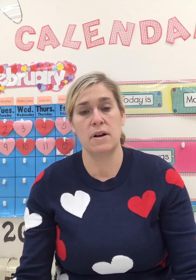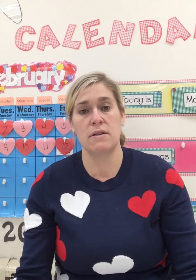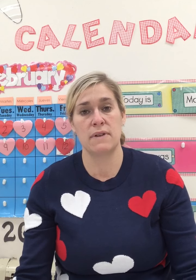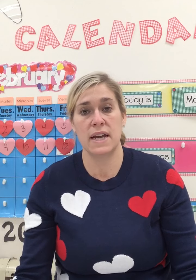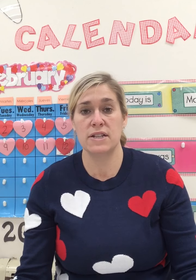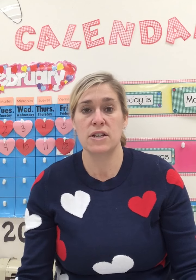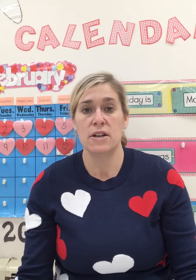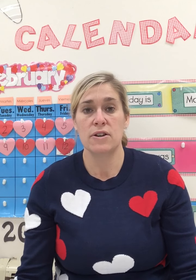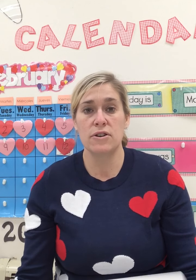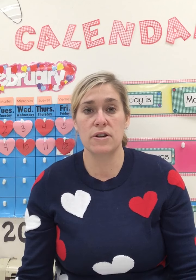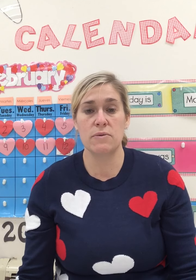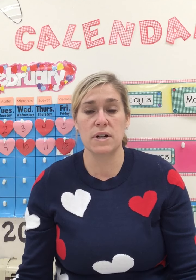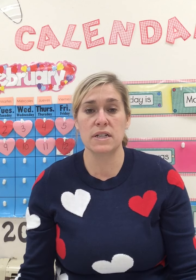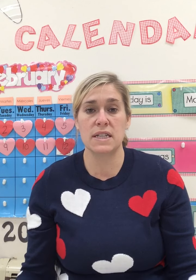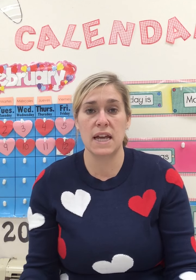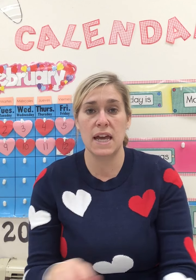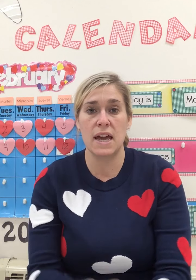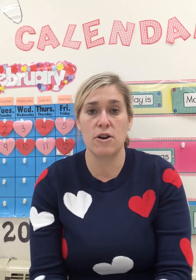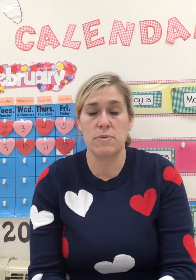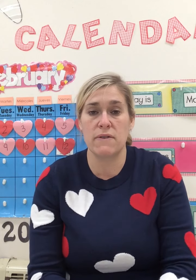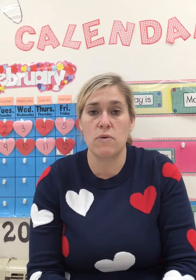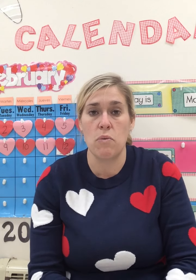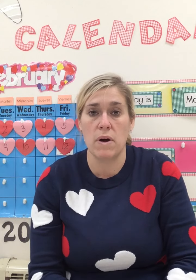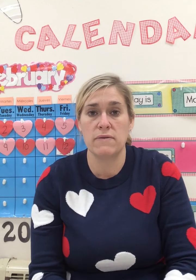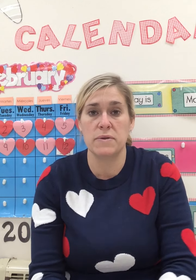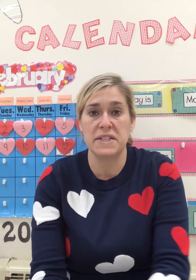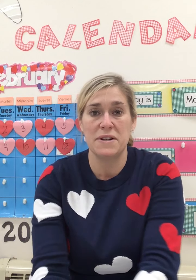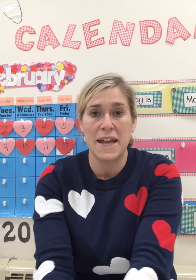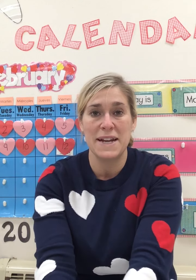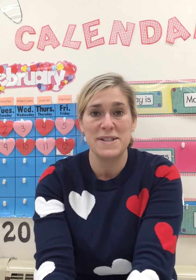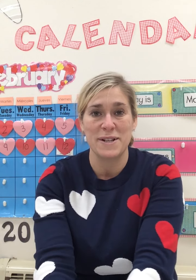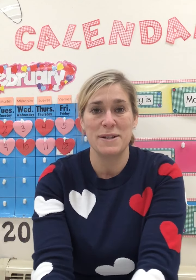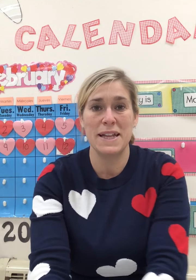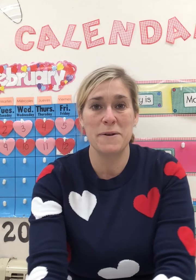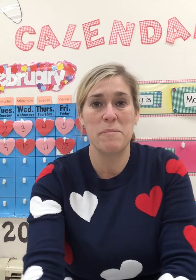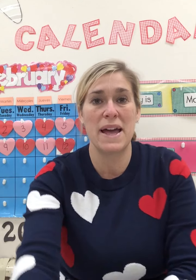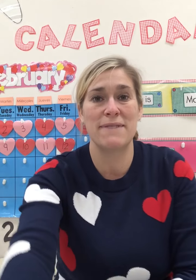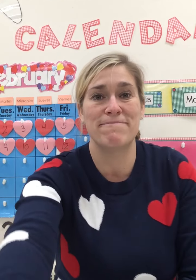All right. Good work today. I hope you have a wonderful rest of your day, and I'll talk to you later. Bye.